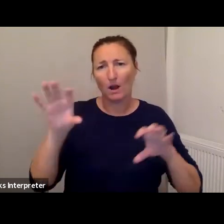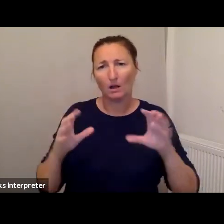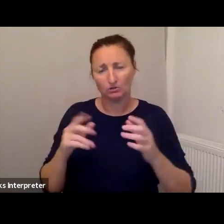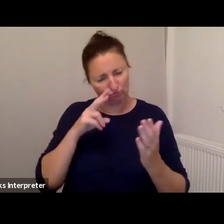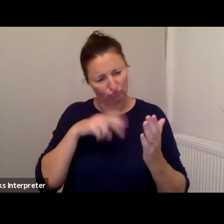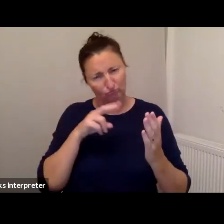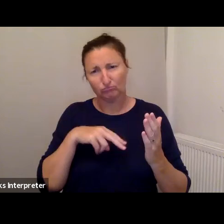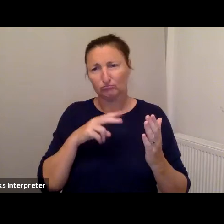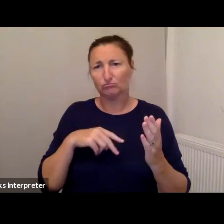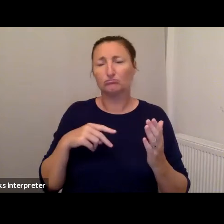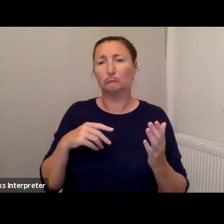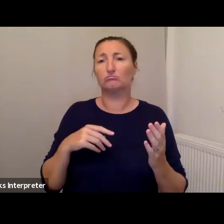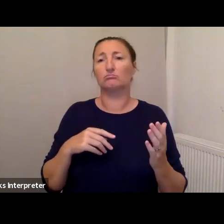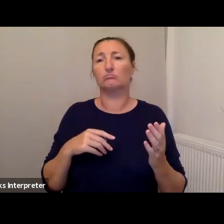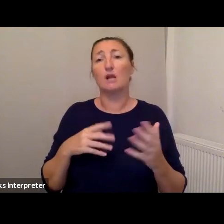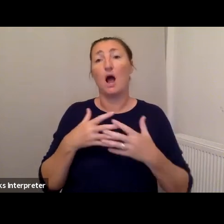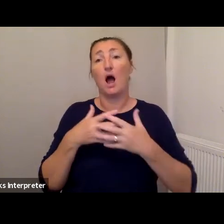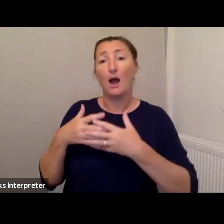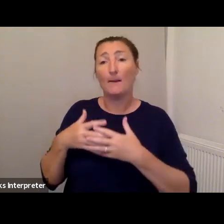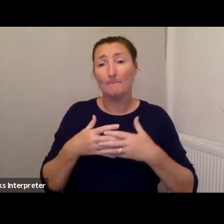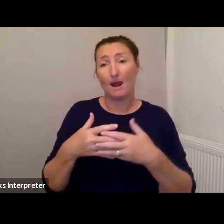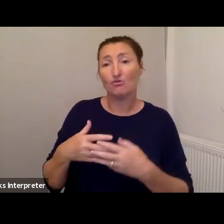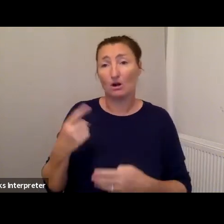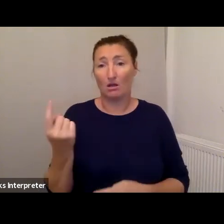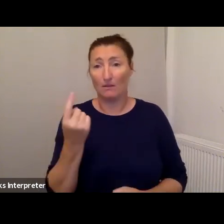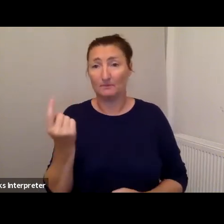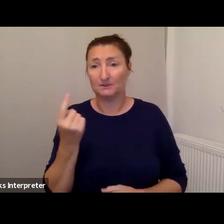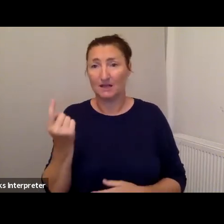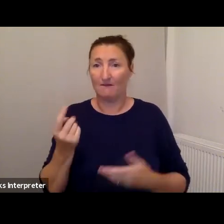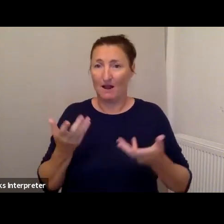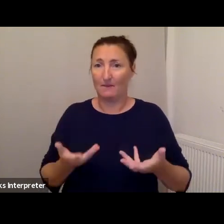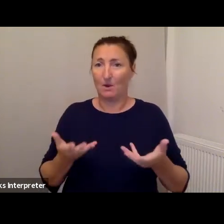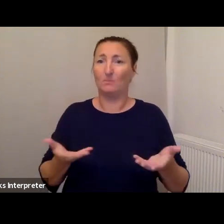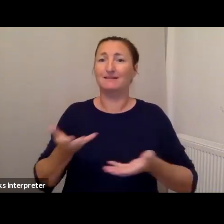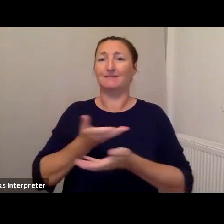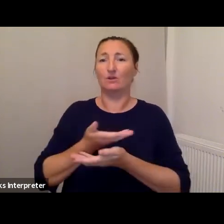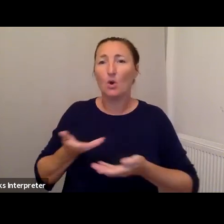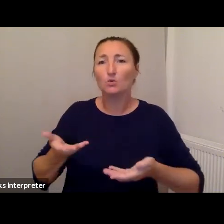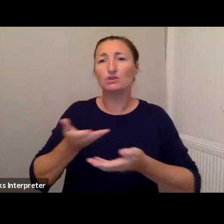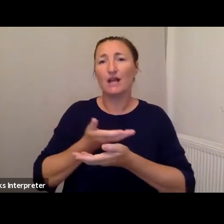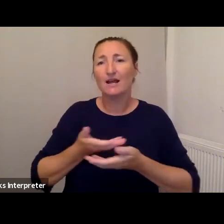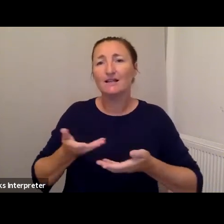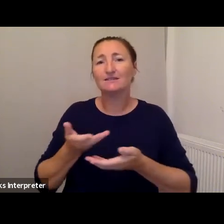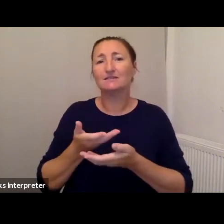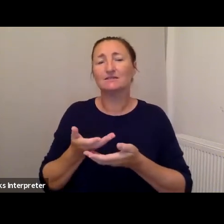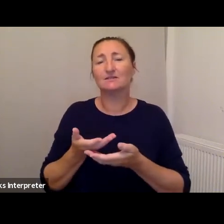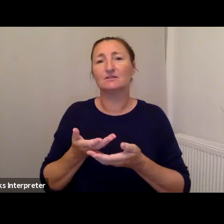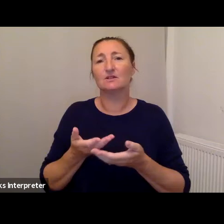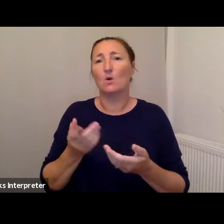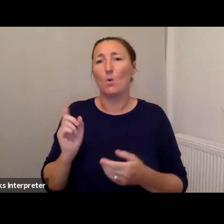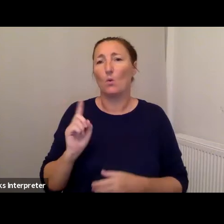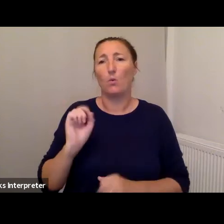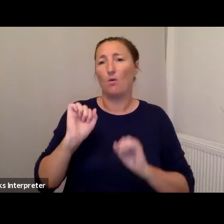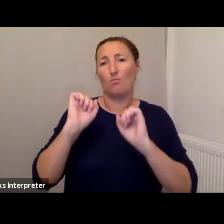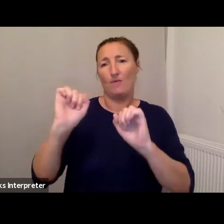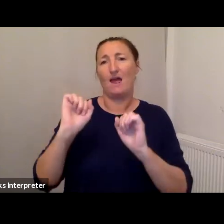except maybe the states who are still negotiating or trying to negotiate what, where, and what they